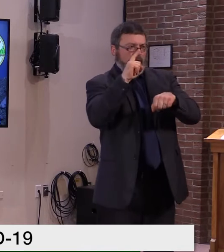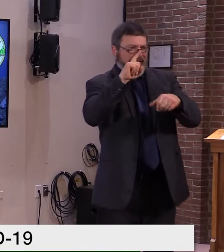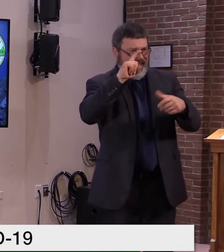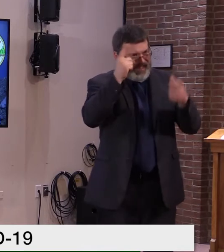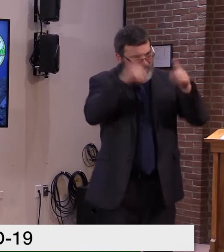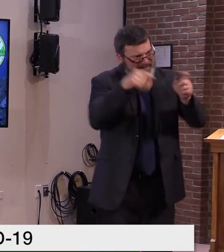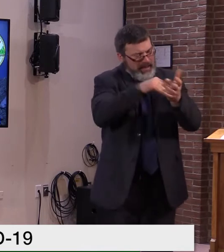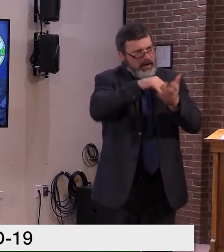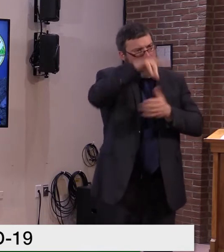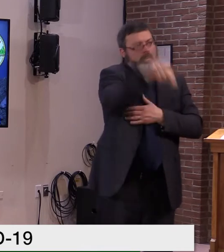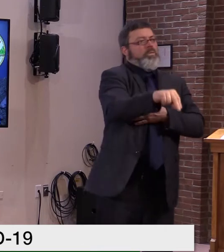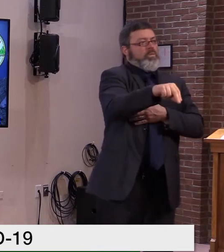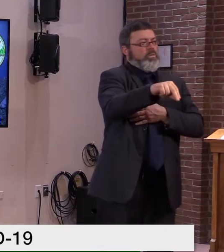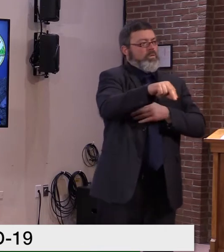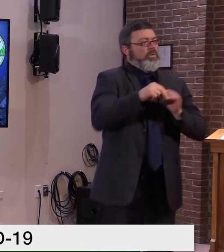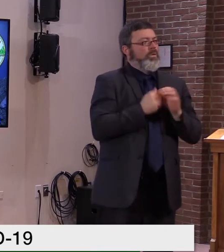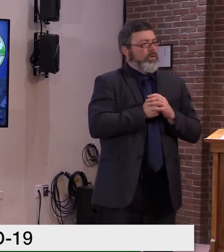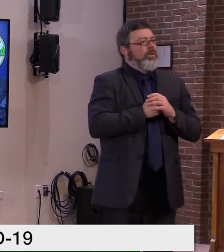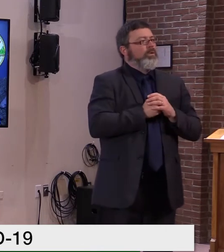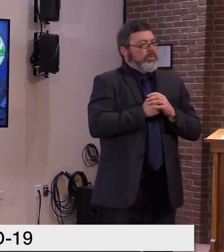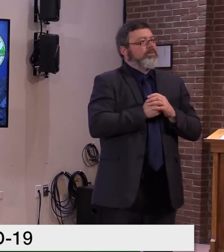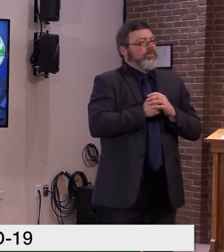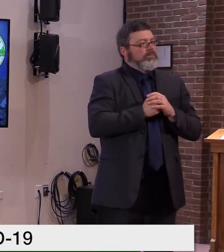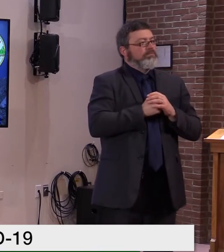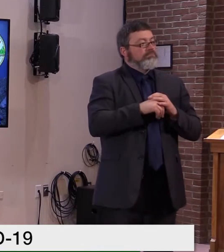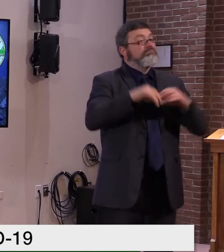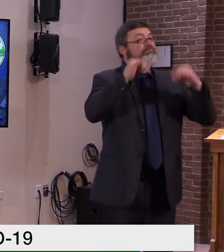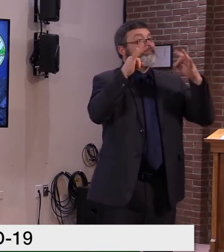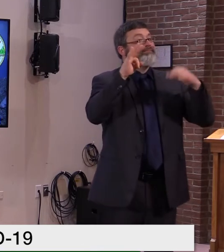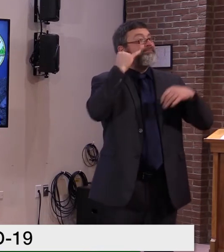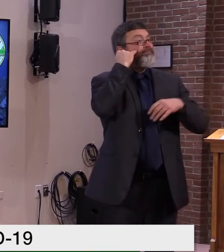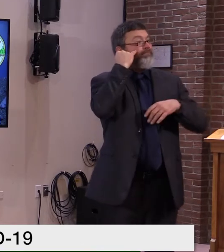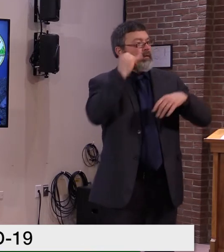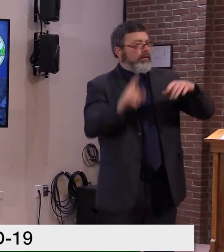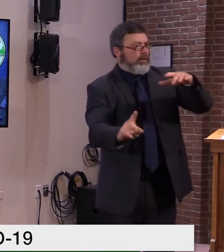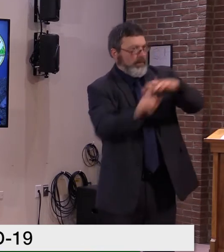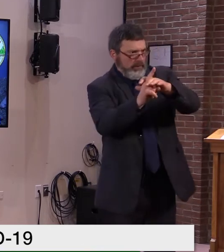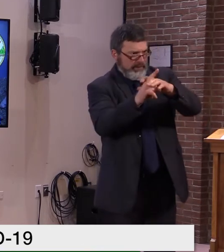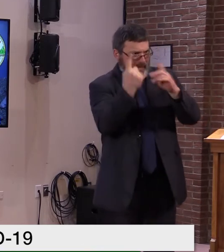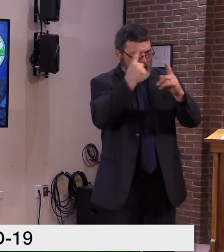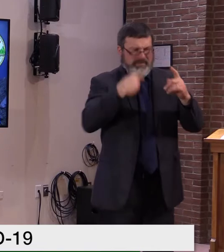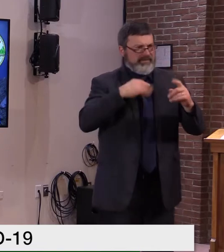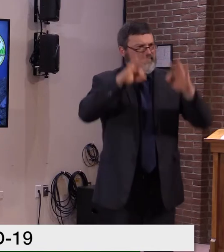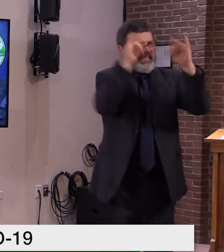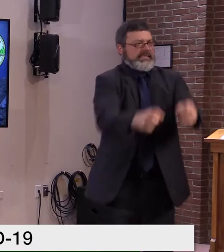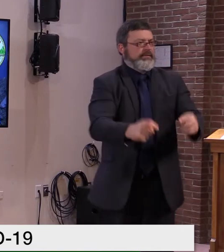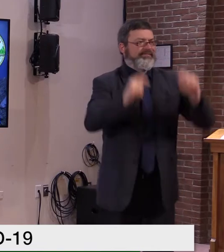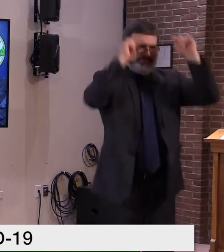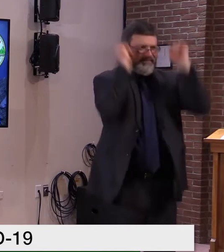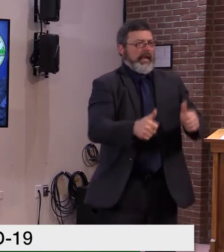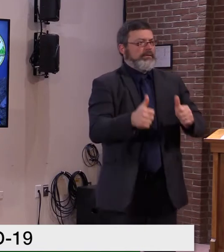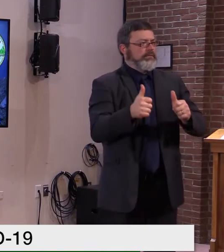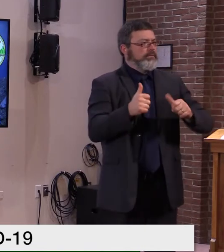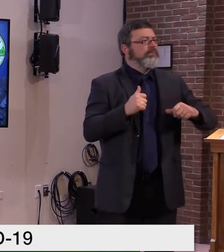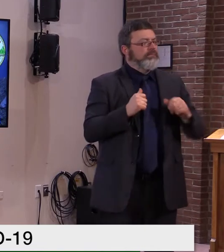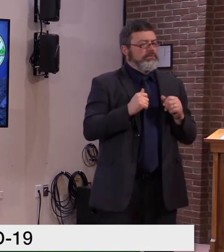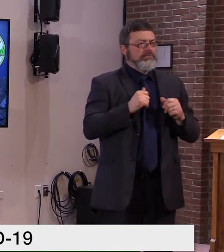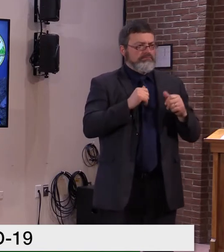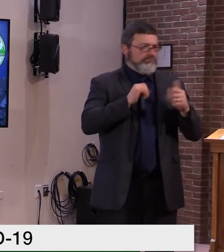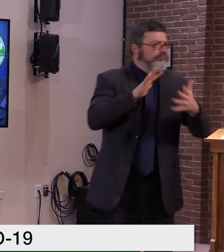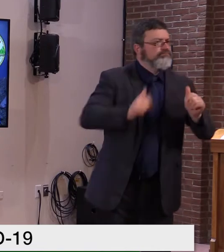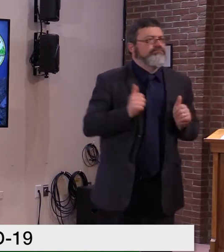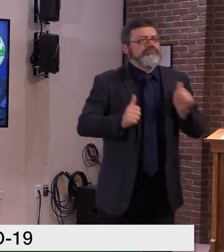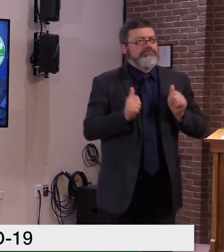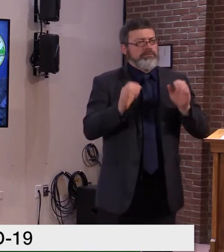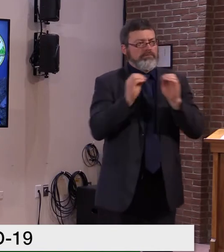breakdowns of anything that we find. As I mentioned just a moment ago, testing has